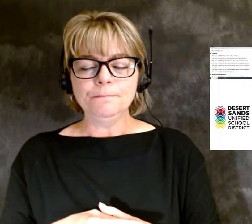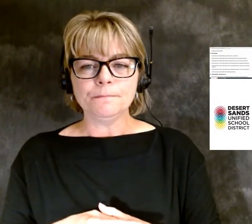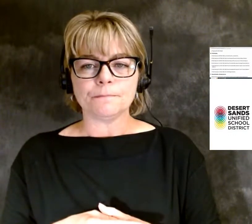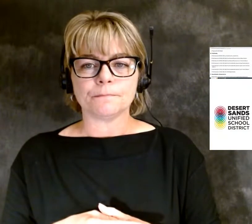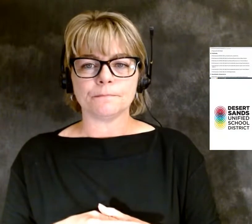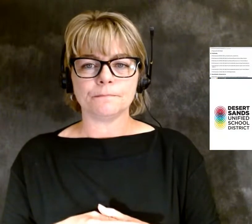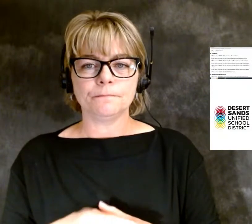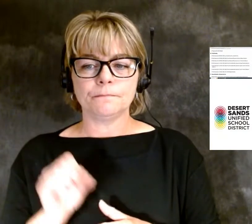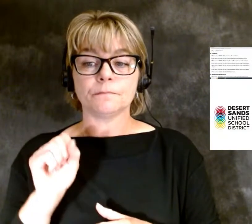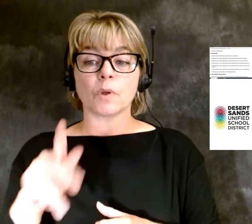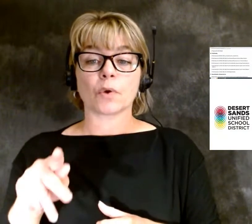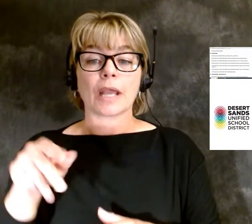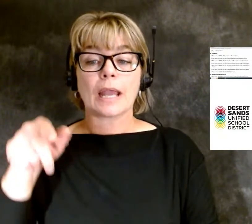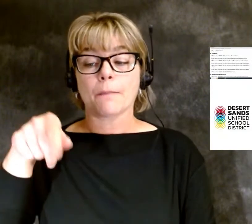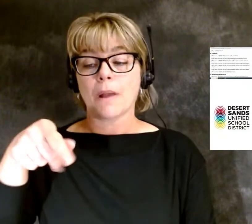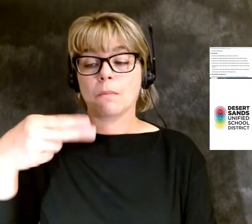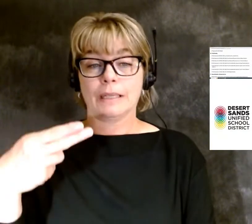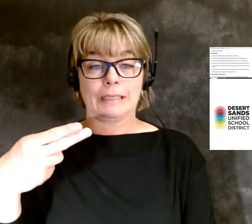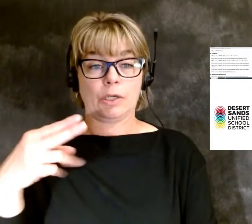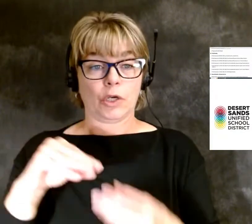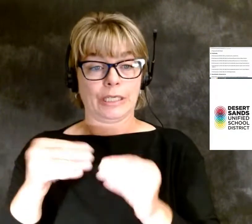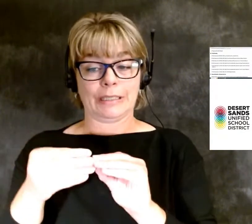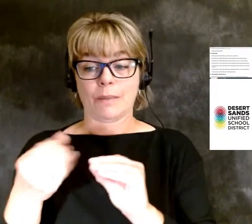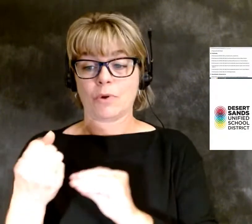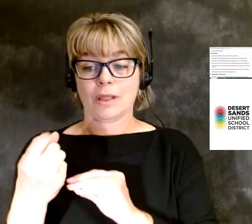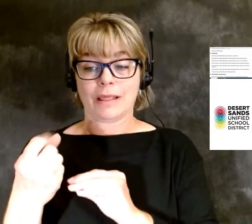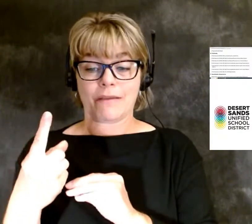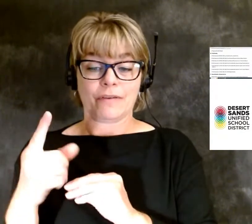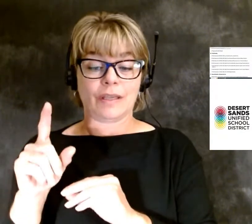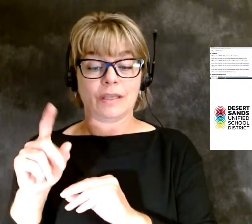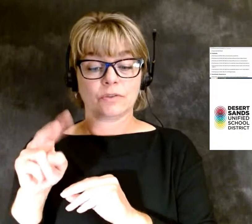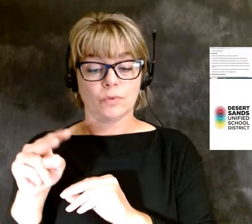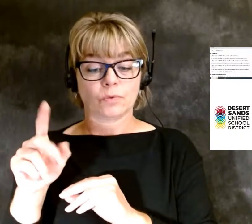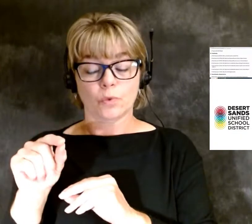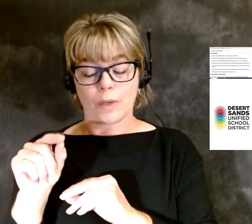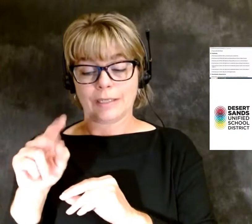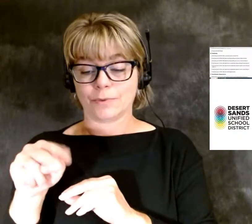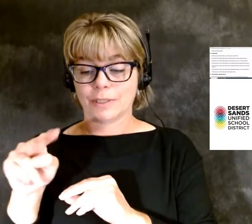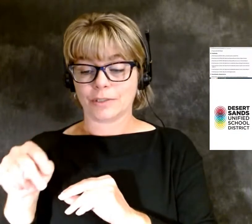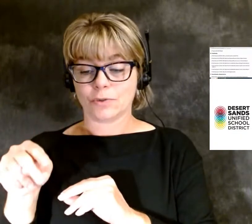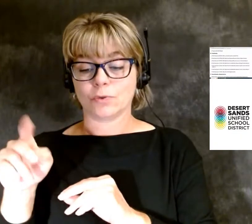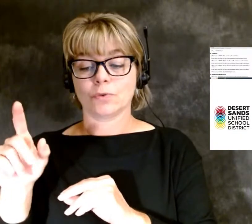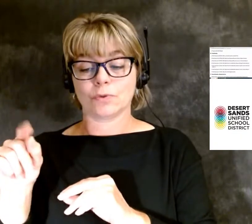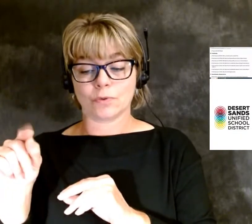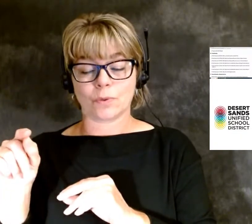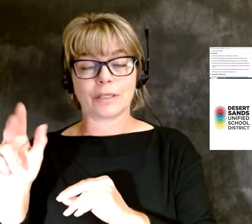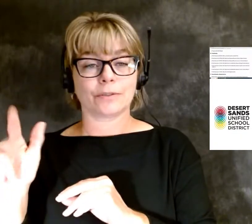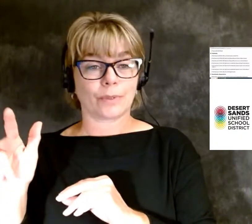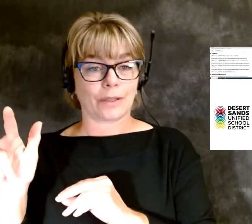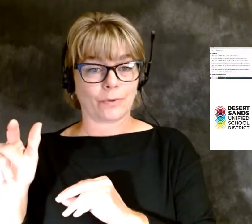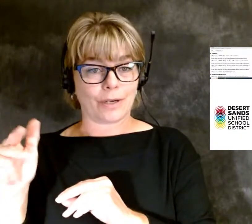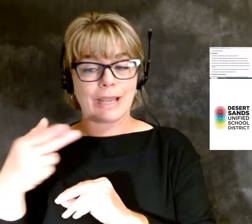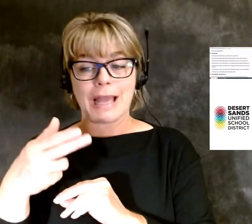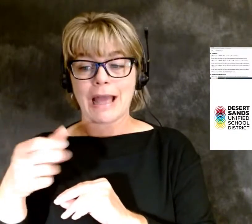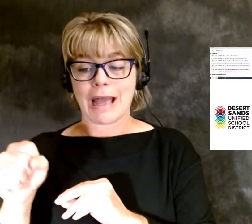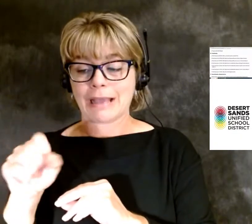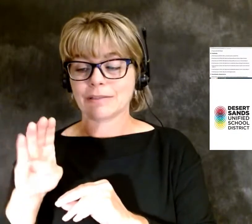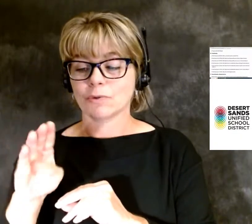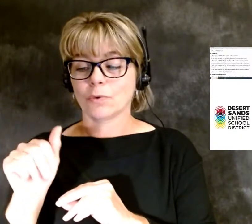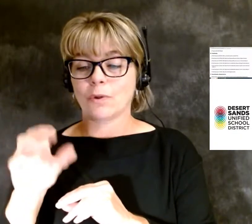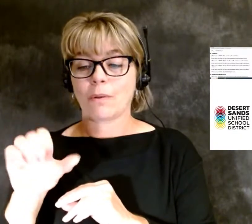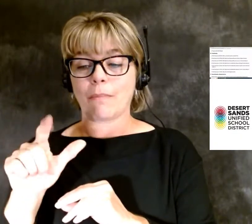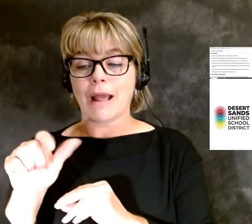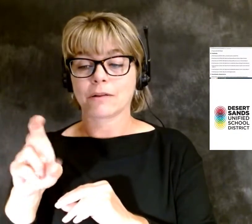Okay, public hearing number 11, 2022 to 2023 High School International Baccalaureate Biology Textbook